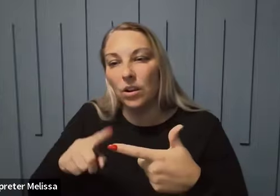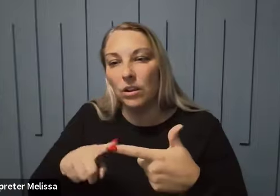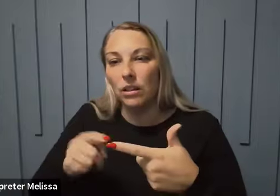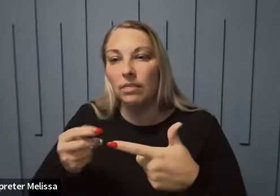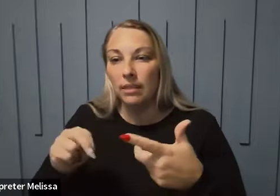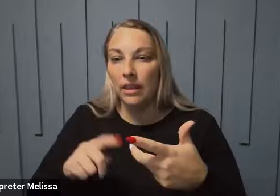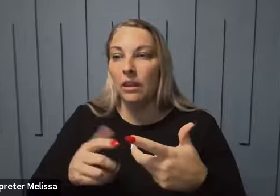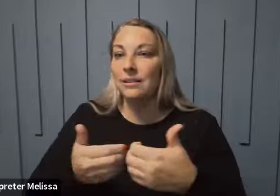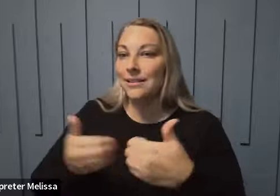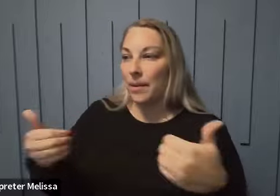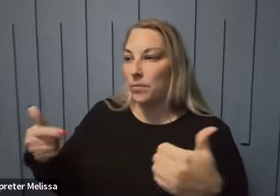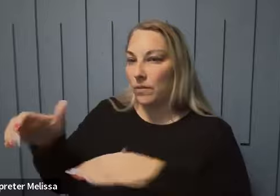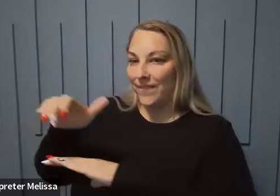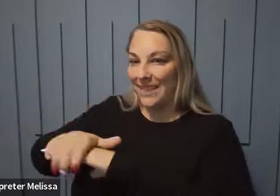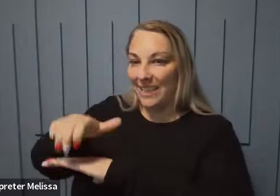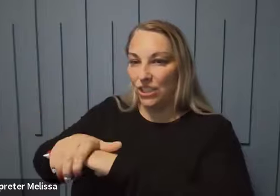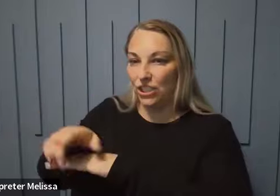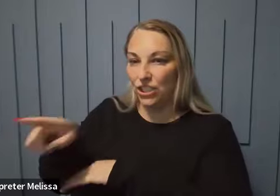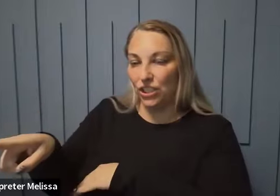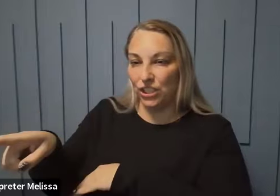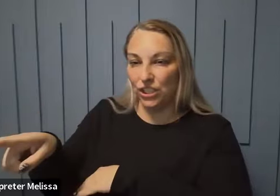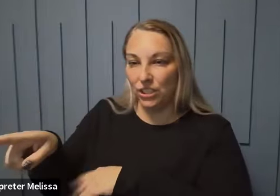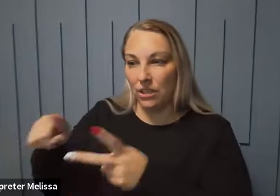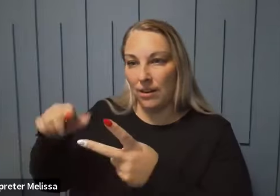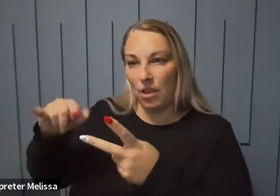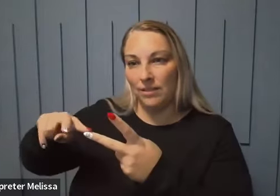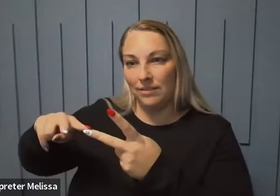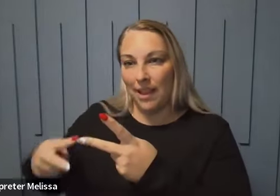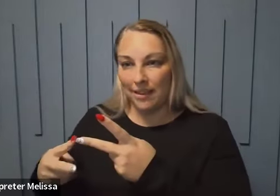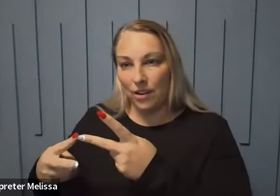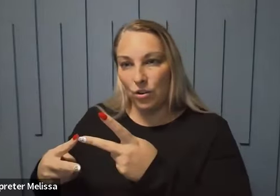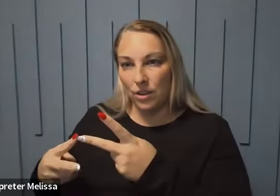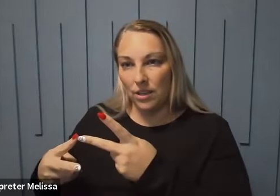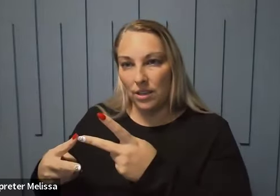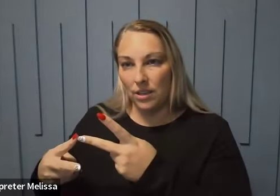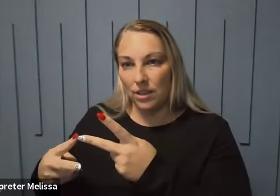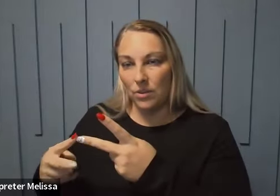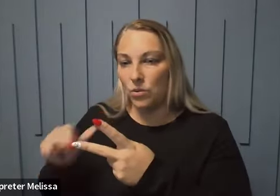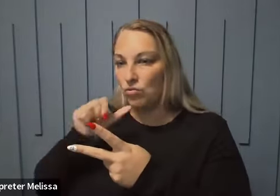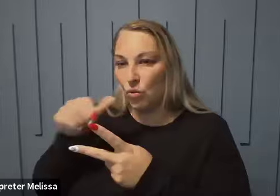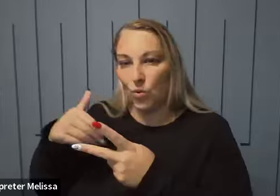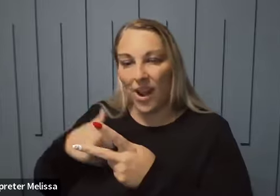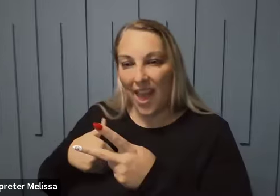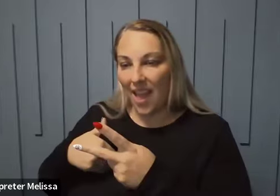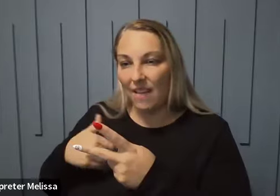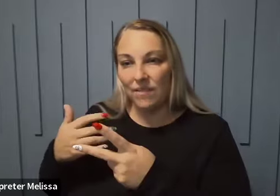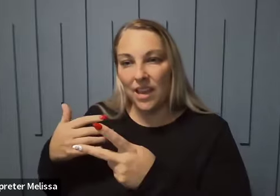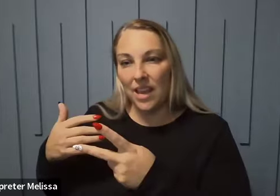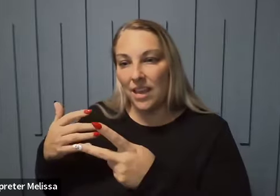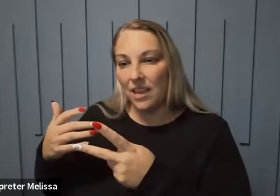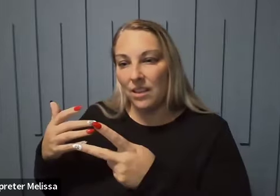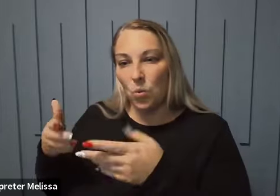And we don't really have an effective way for the profoundly deaf child to access English in